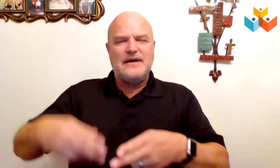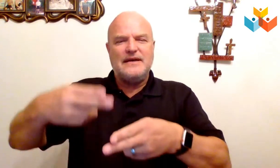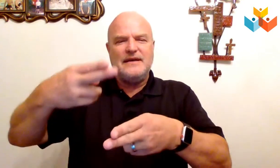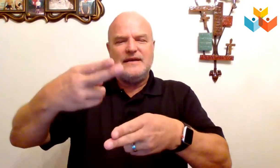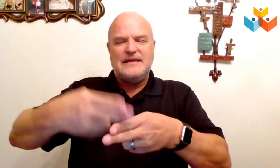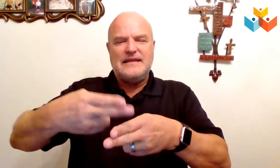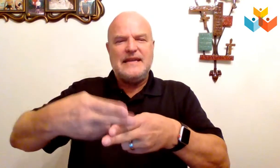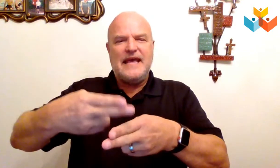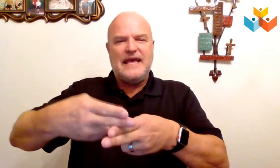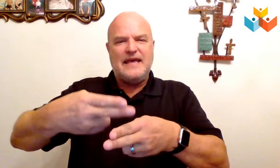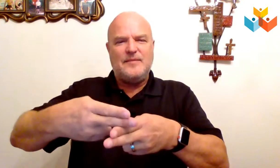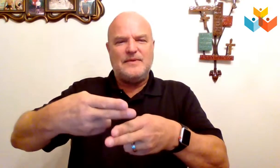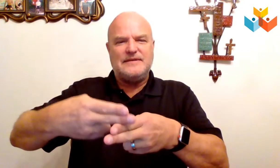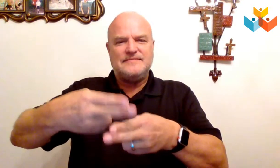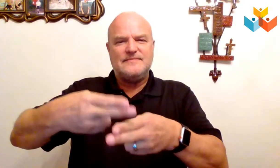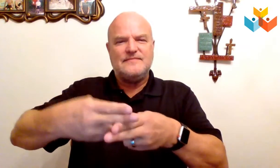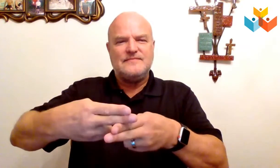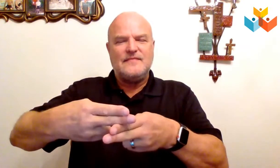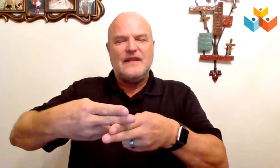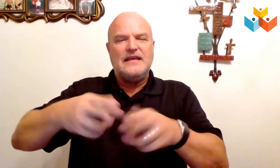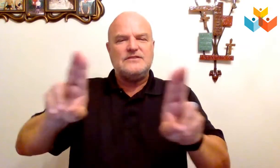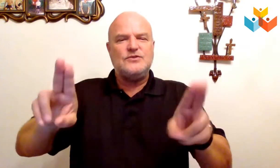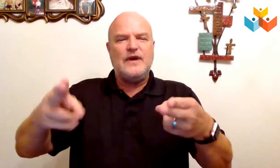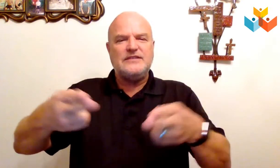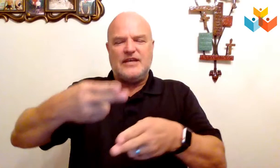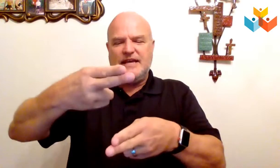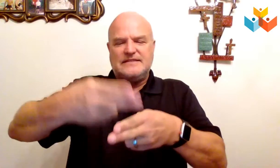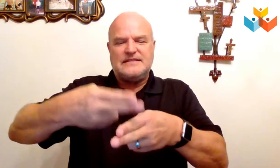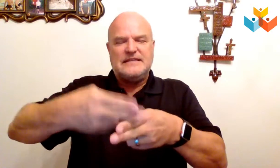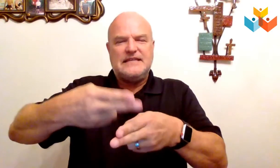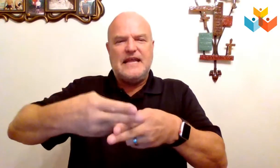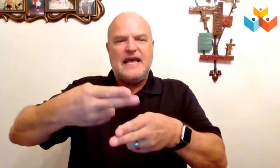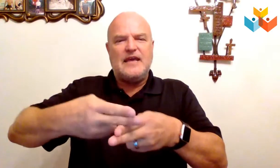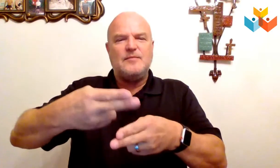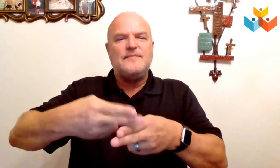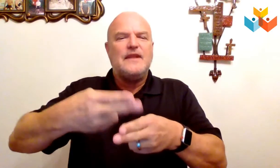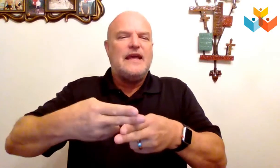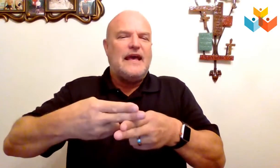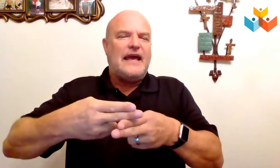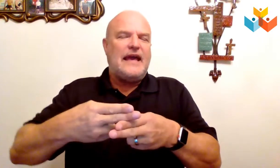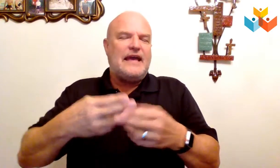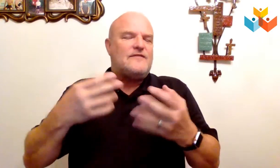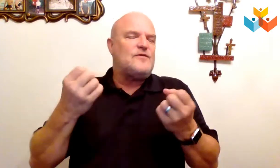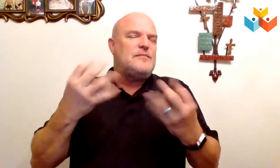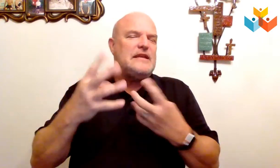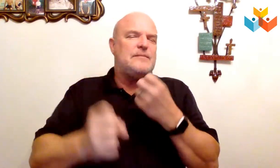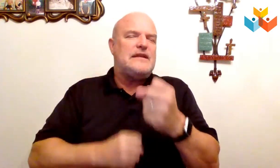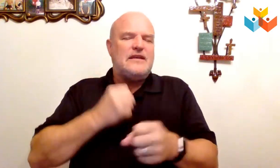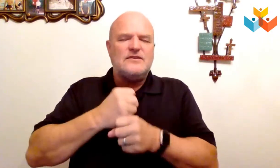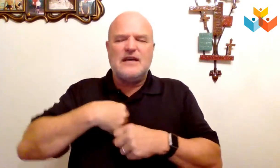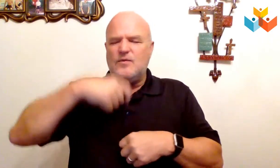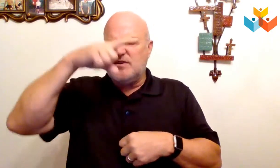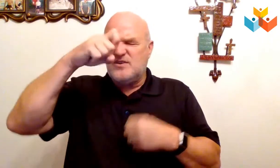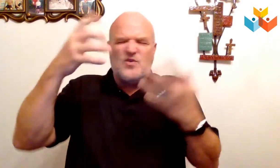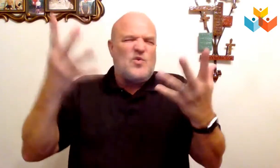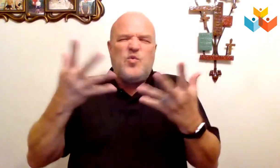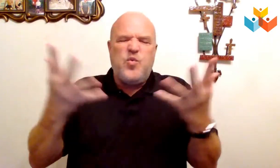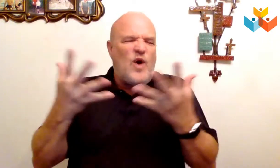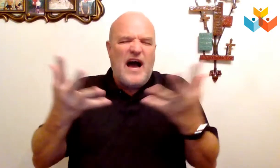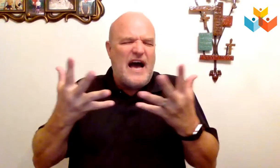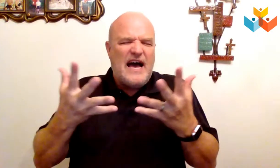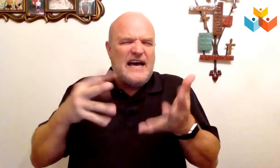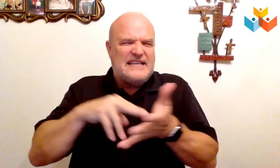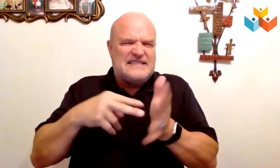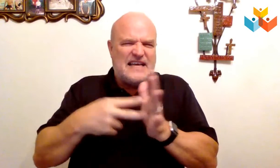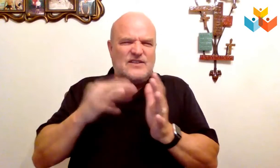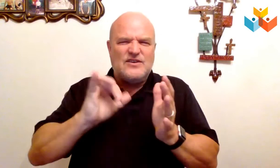Okay. Name. Name. 2 H hands. Name. And for many, many years,